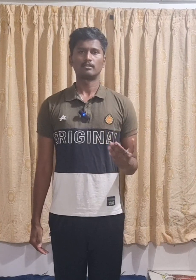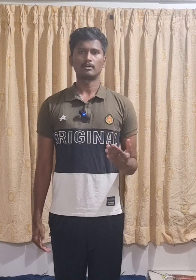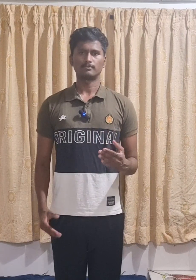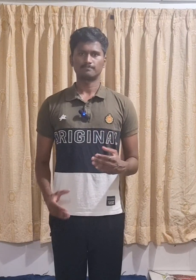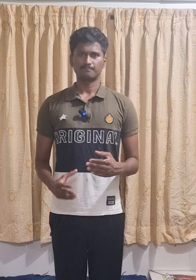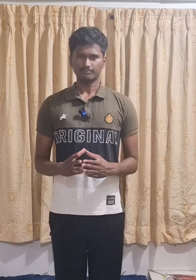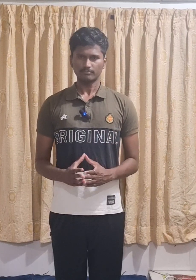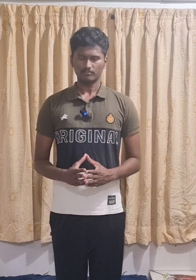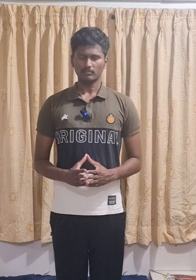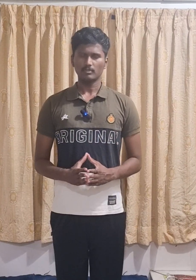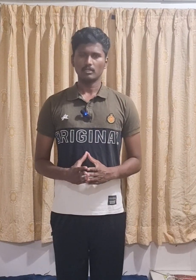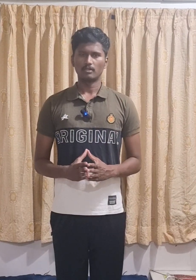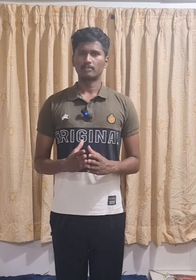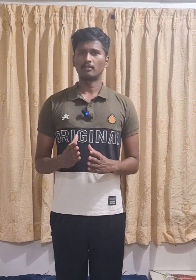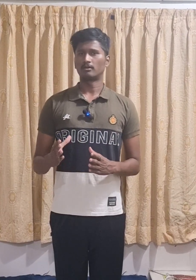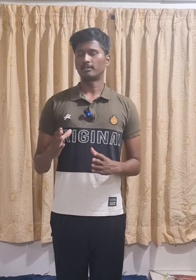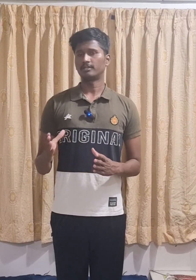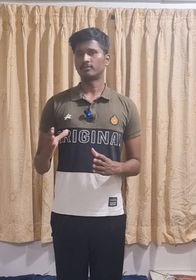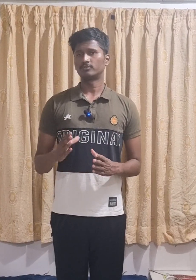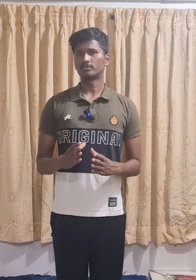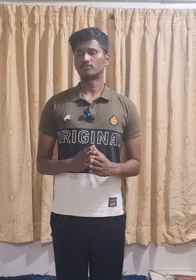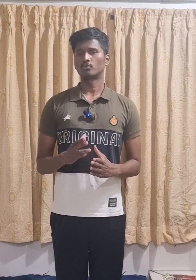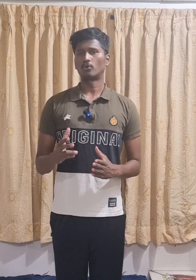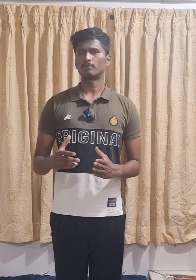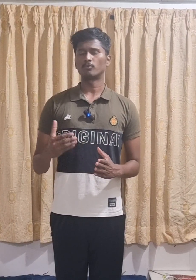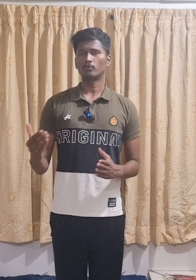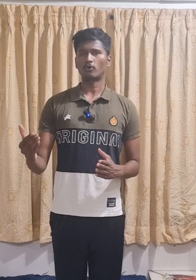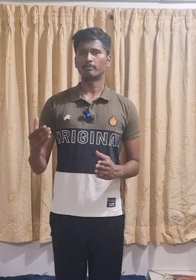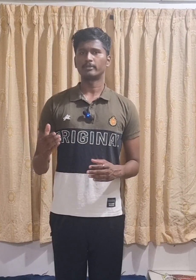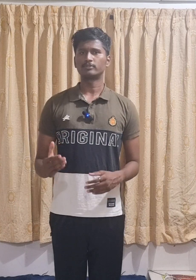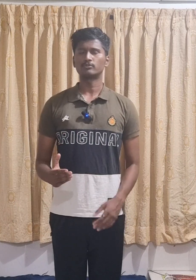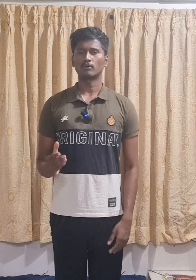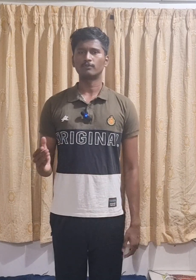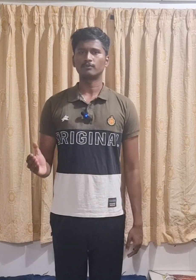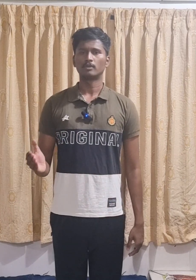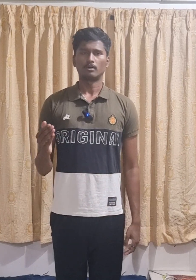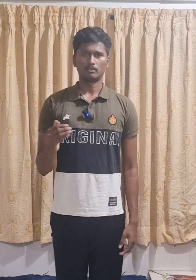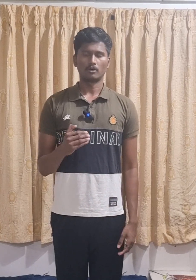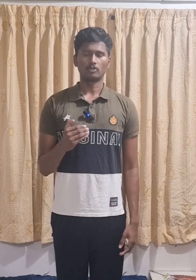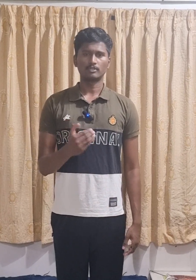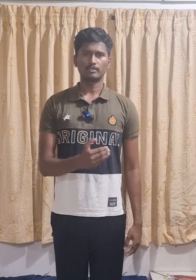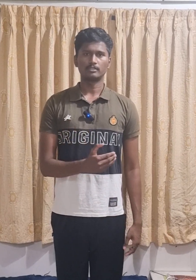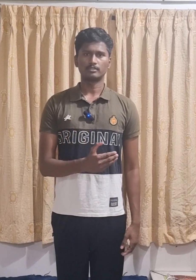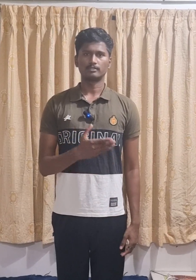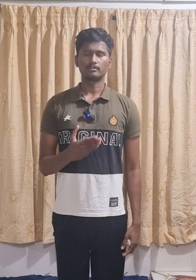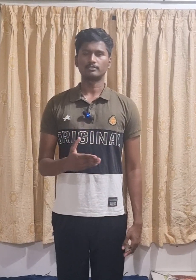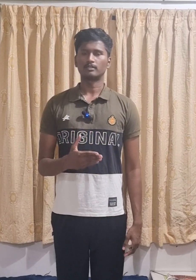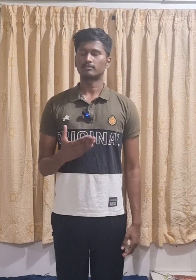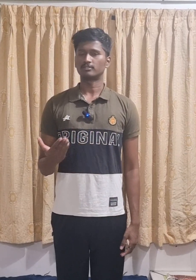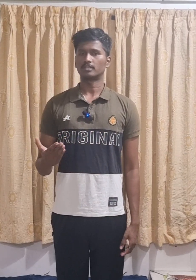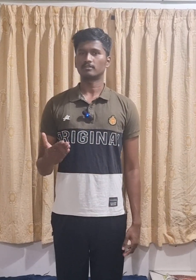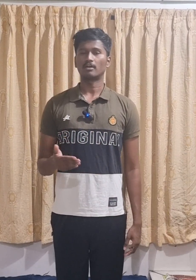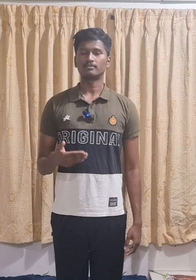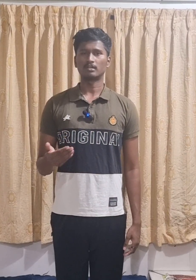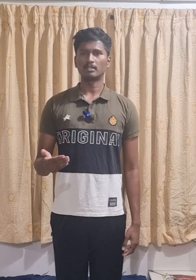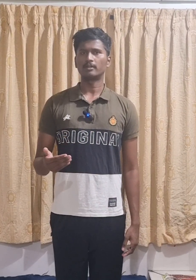the it uses two or more combinations of other inheritance, such as single